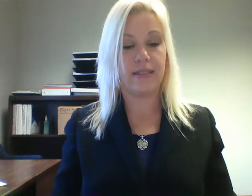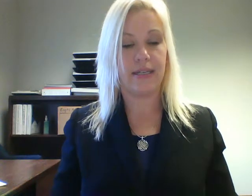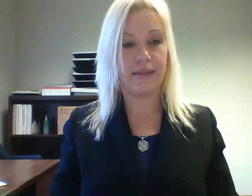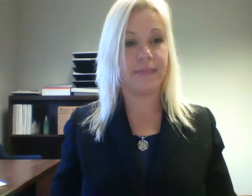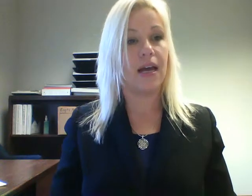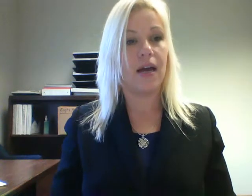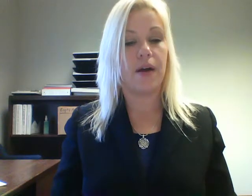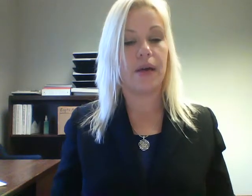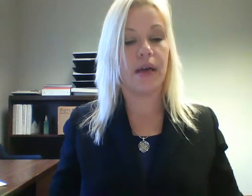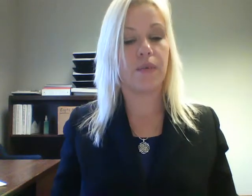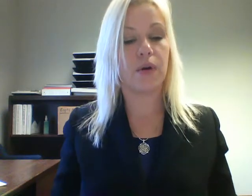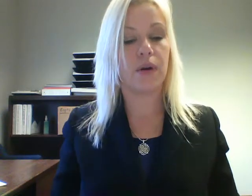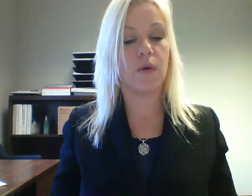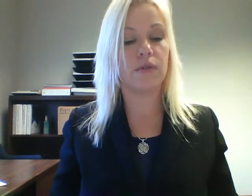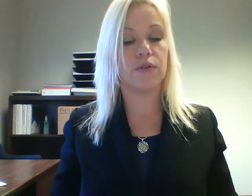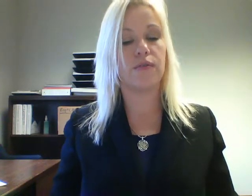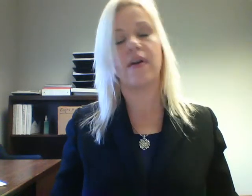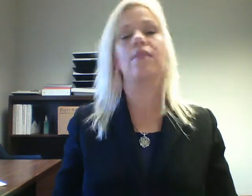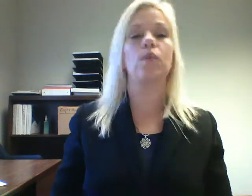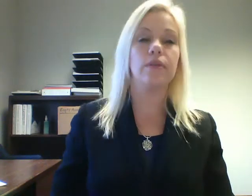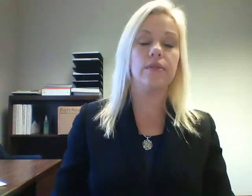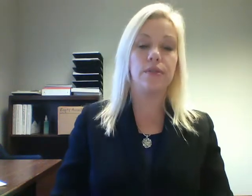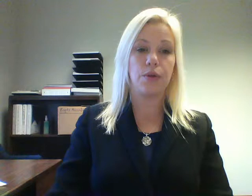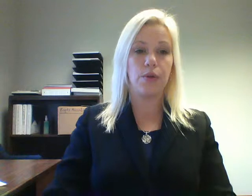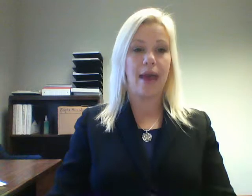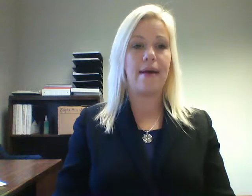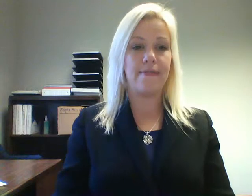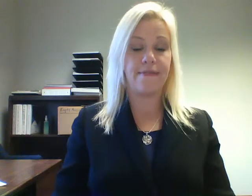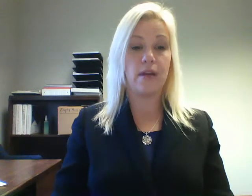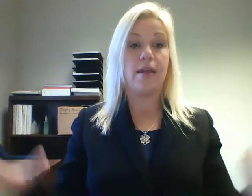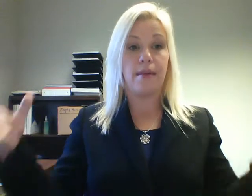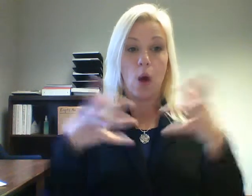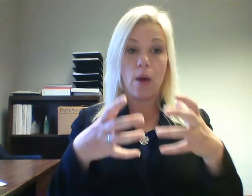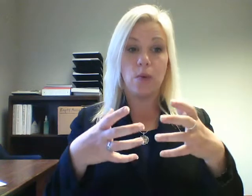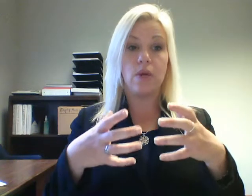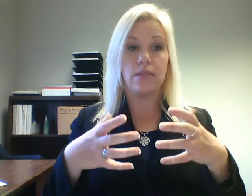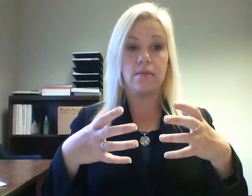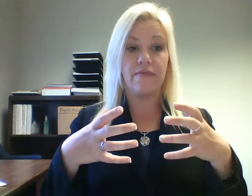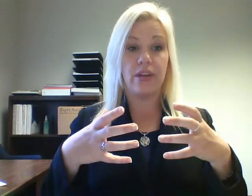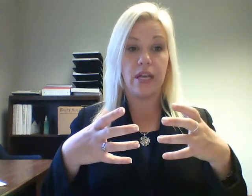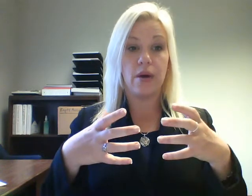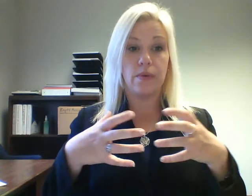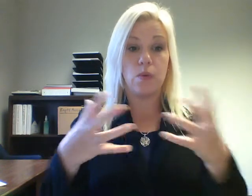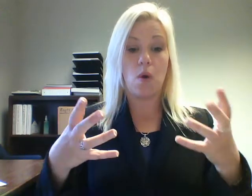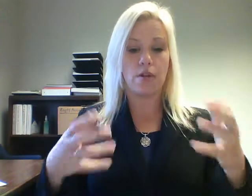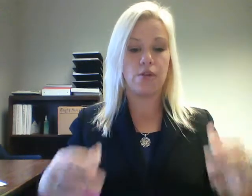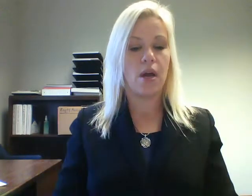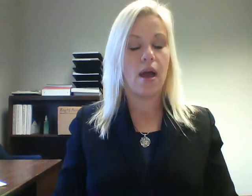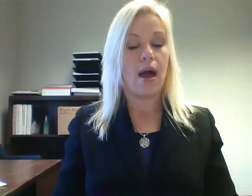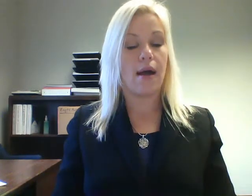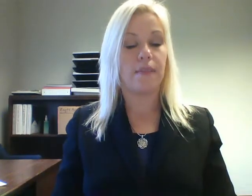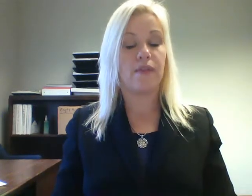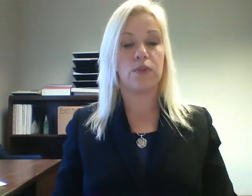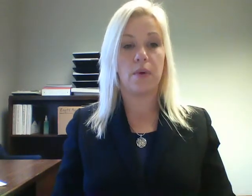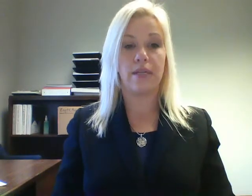Hi team. Okay, we're going to go over the survival words so you have them all in one video to watch. The first one is